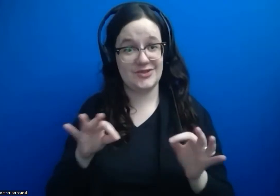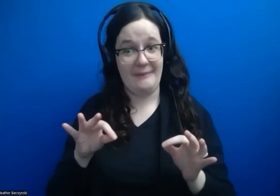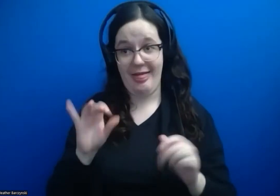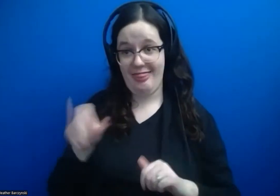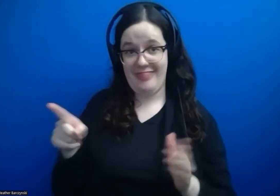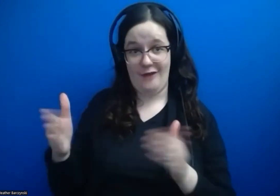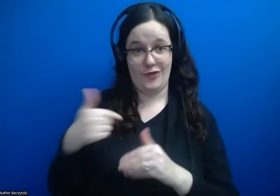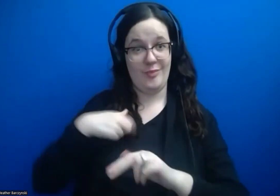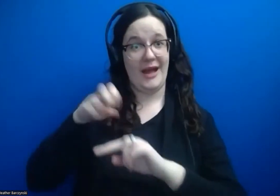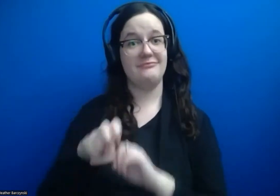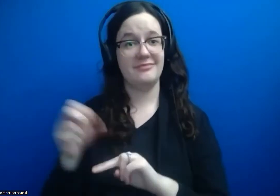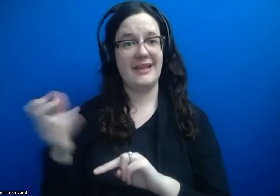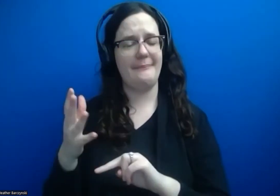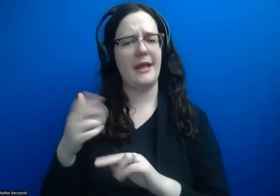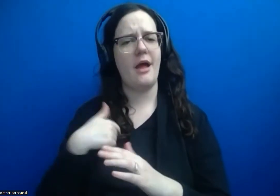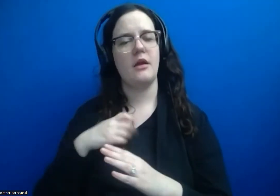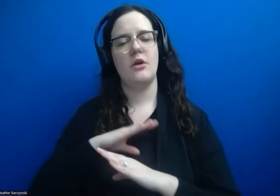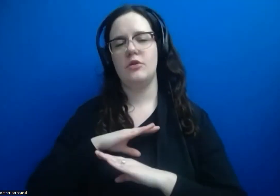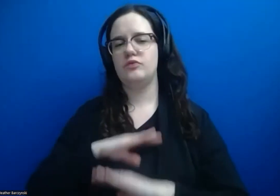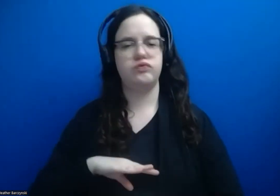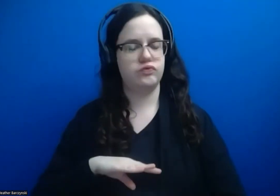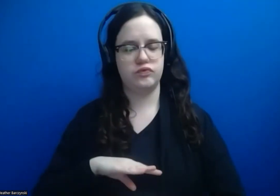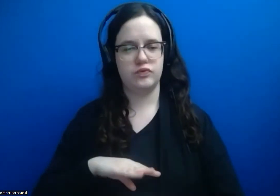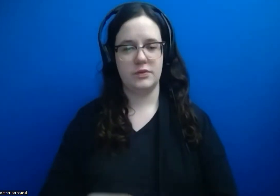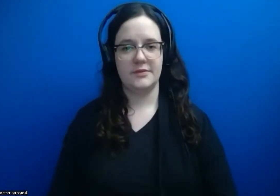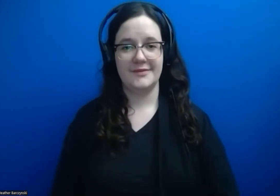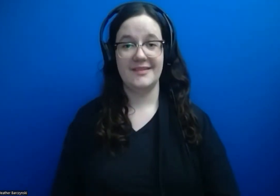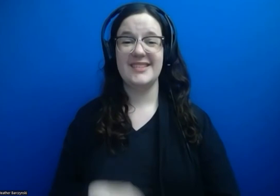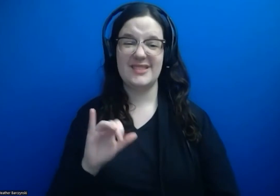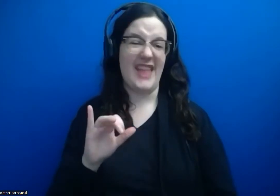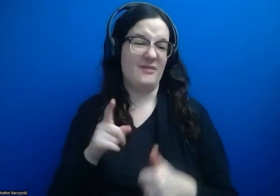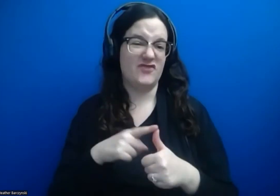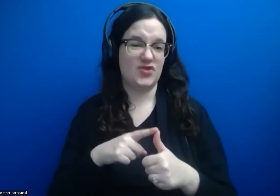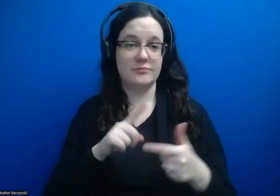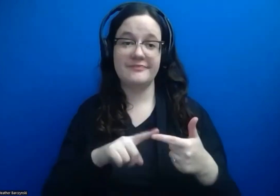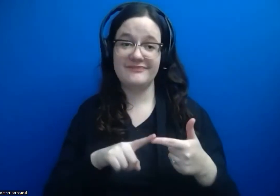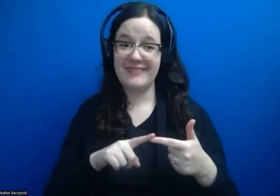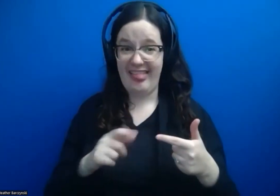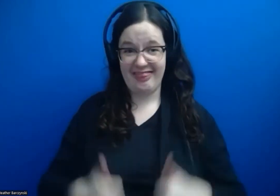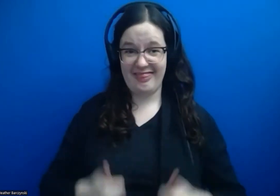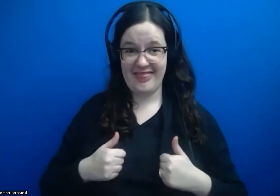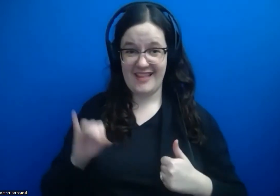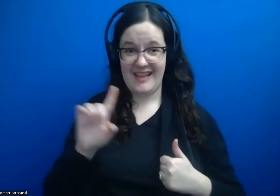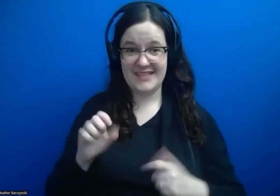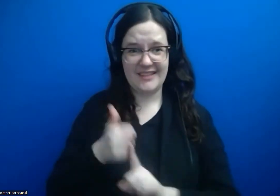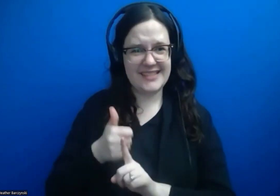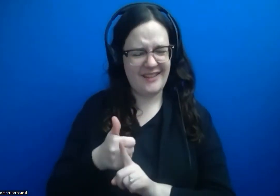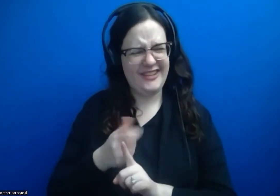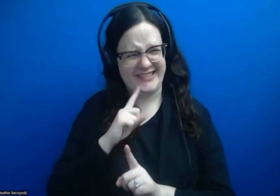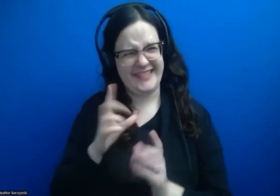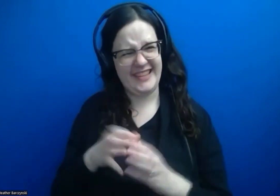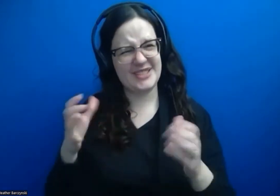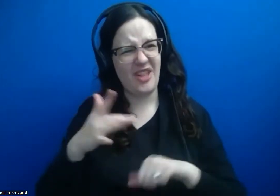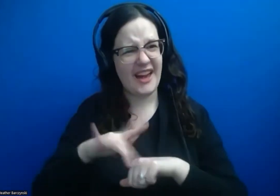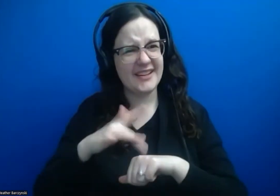I was gambling. So that's part one. Part two, the lifestyle itself, there's a lot more downtime than people realize in the military,